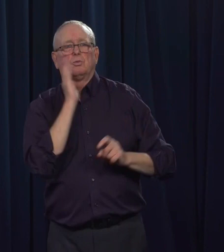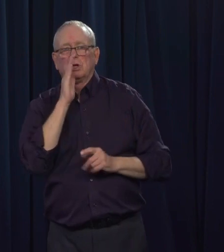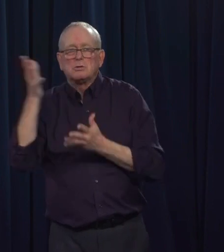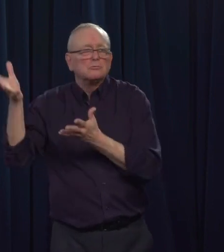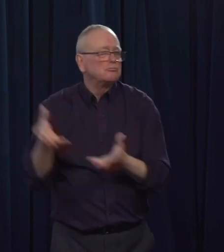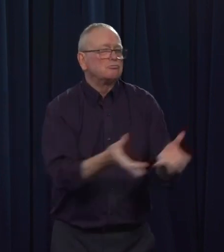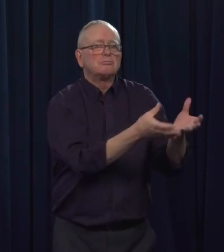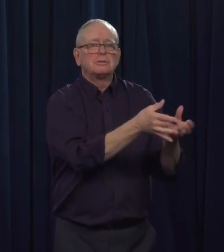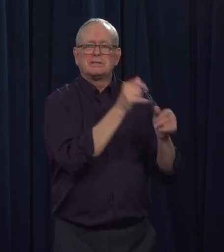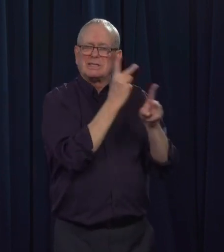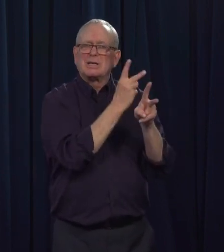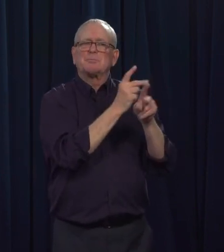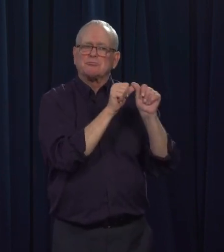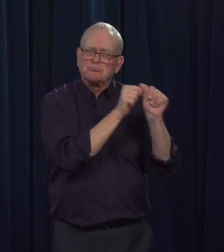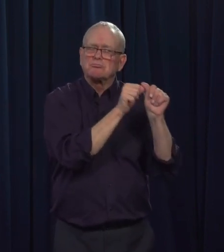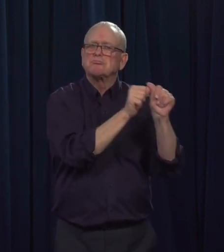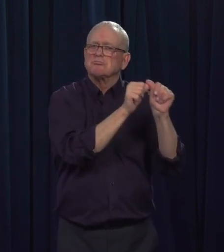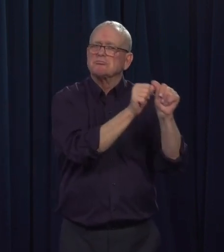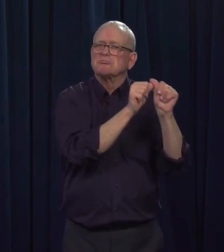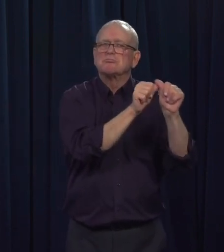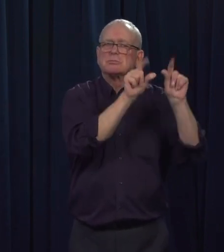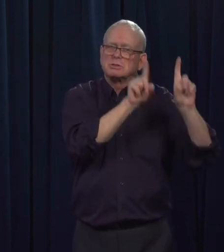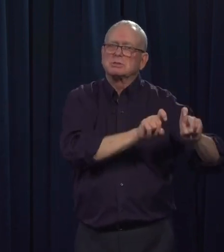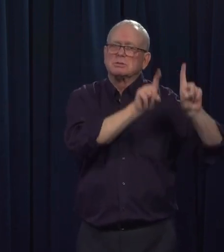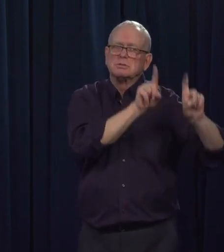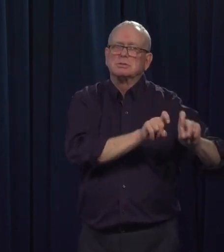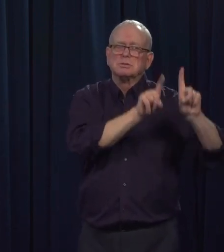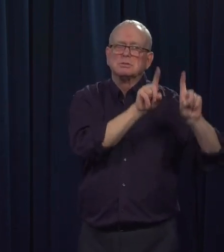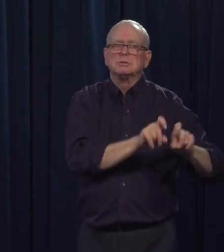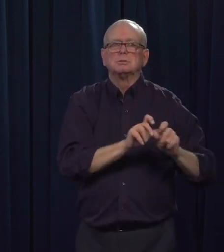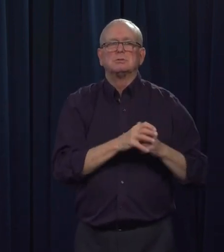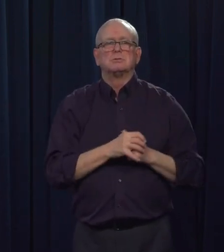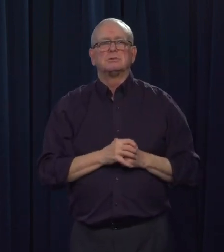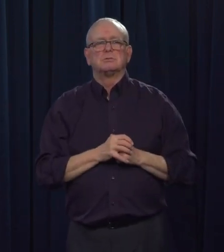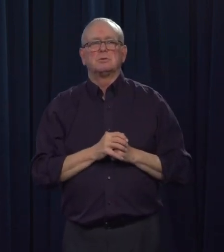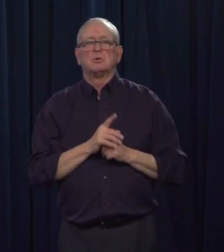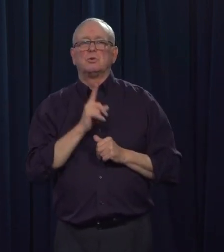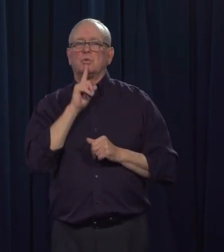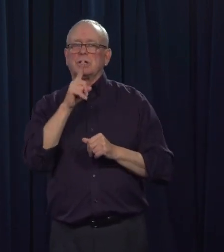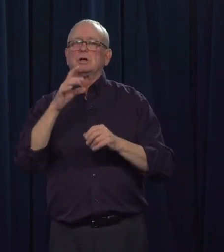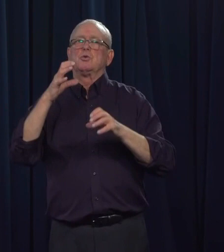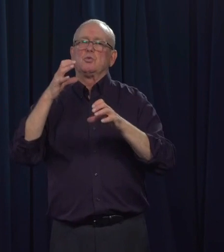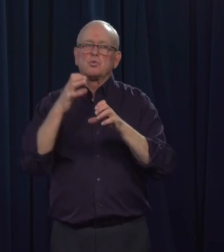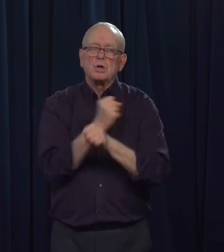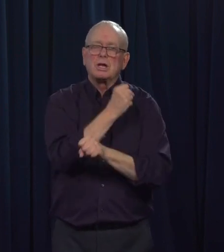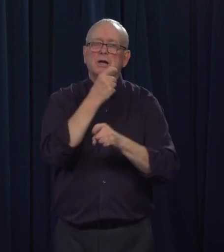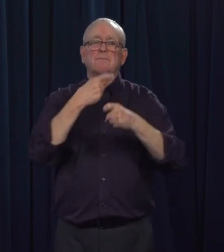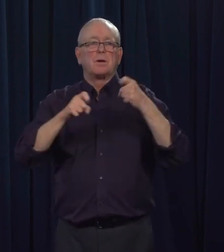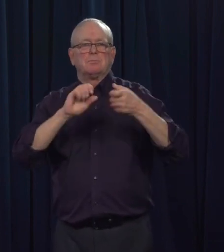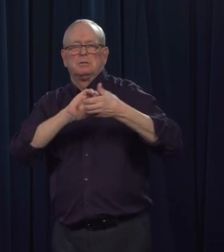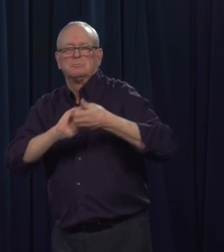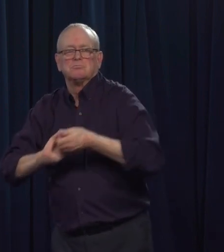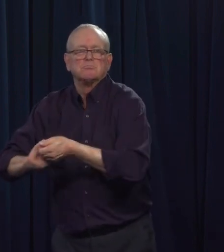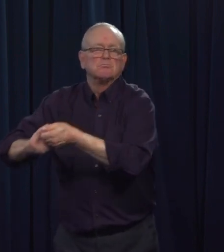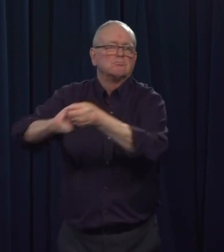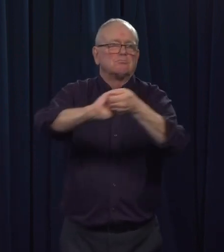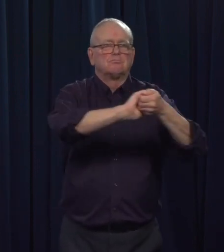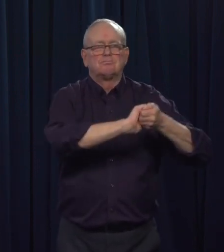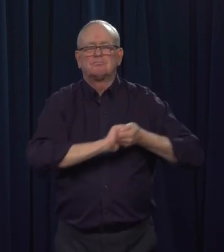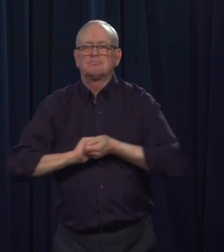manage this urgent response. So this is really a triumph of collective effort. And what is your follow-up And there?